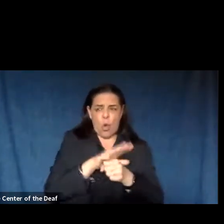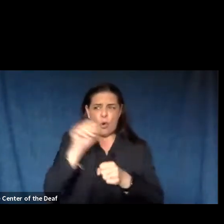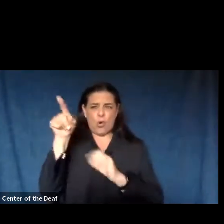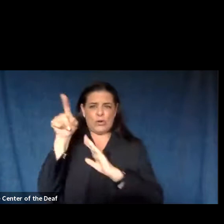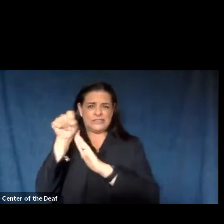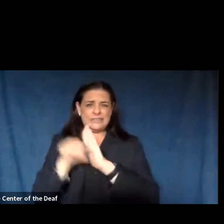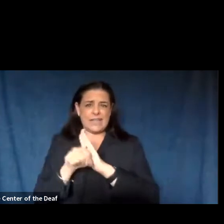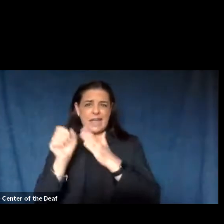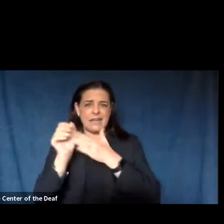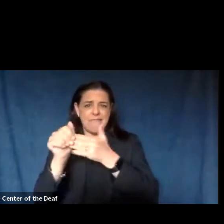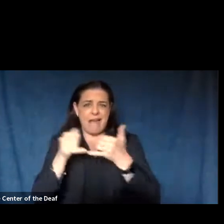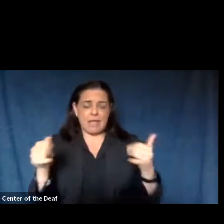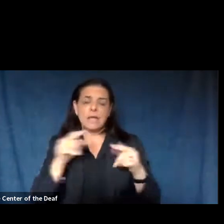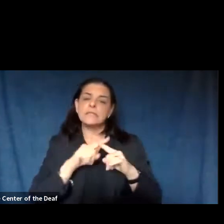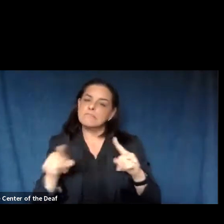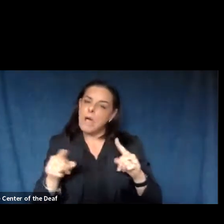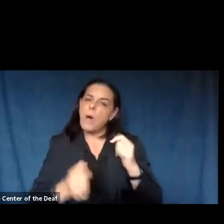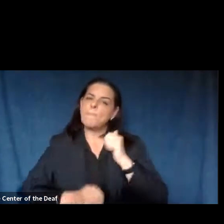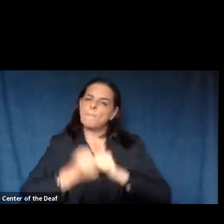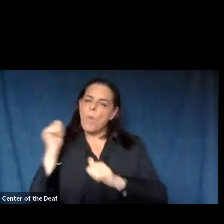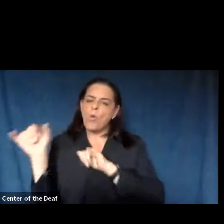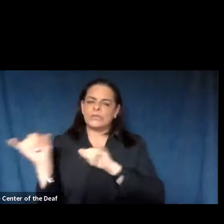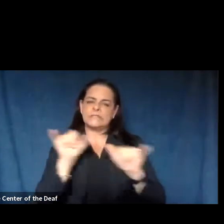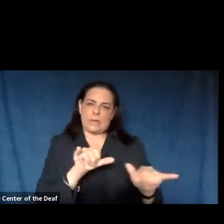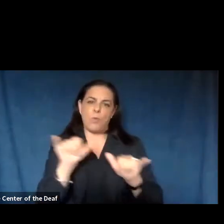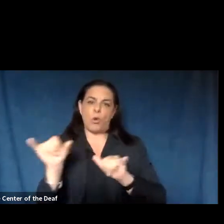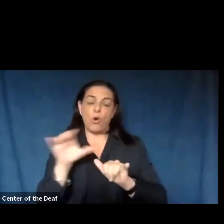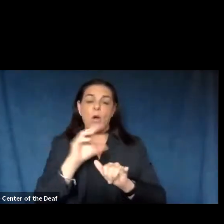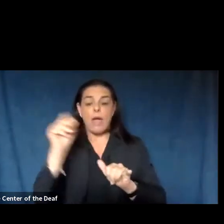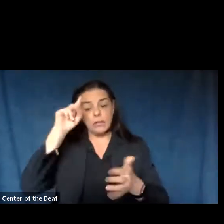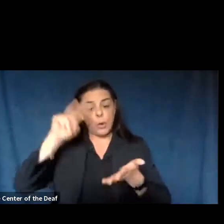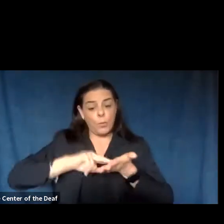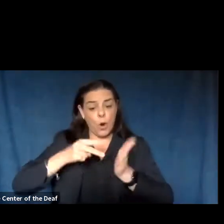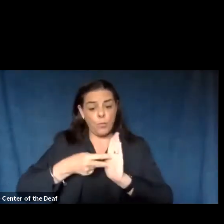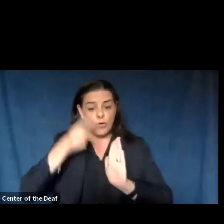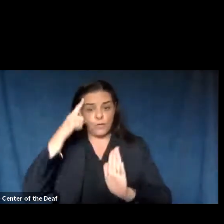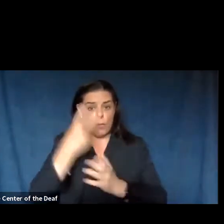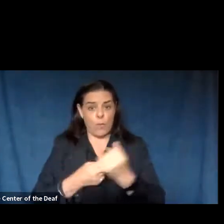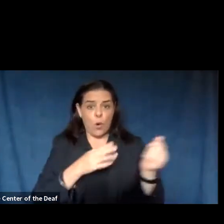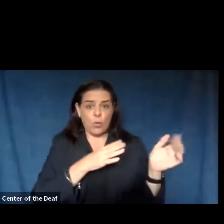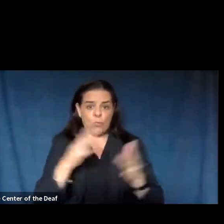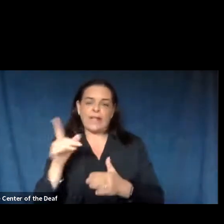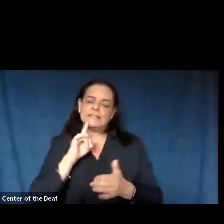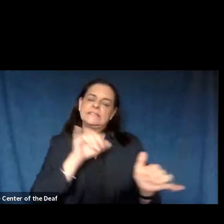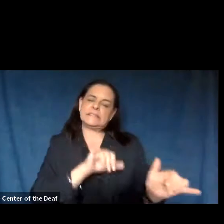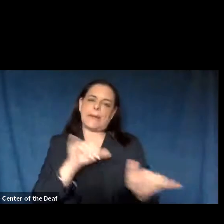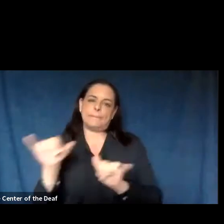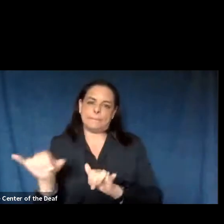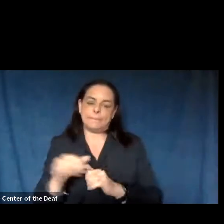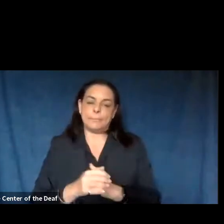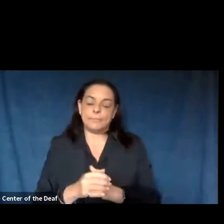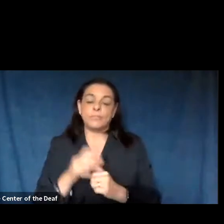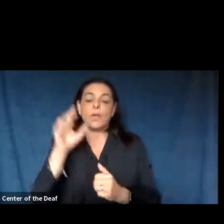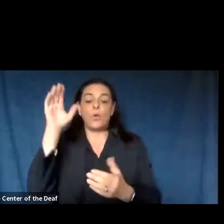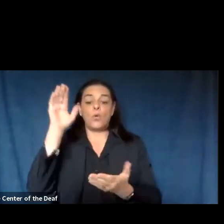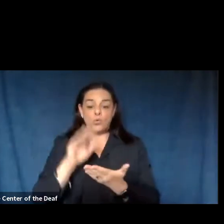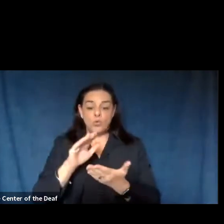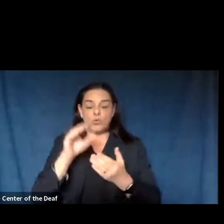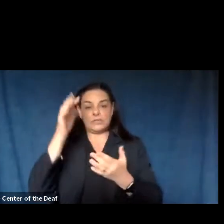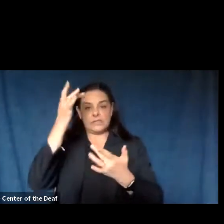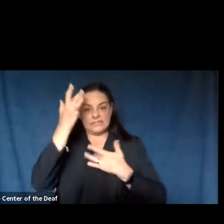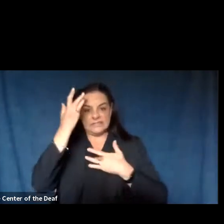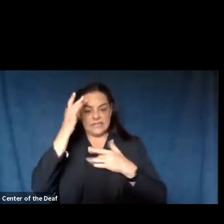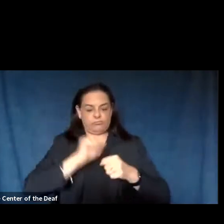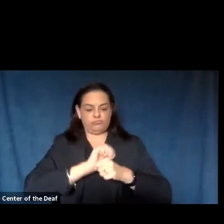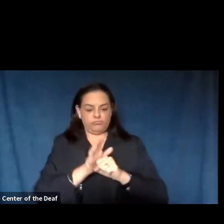they are similar, and the intent of both plans is the same. The public health intent of those plans is the same, reducing illness in our community